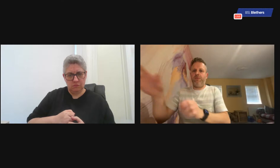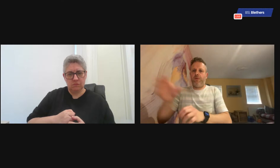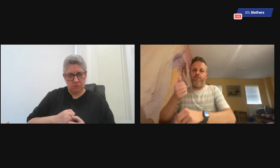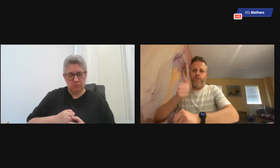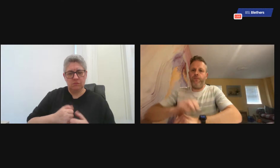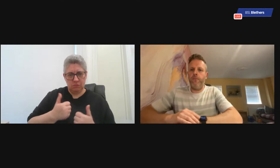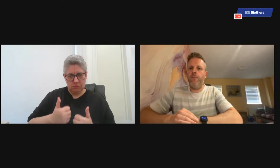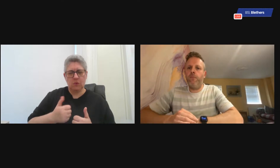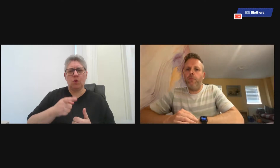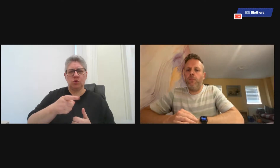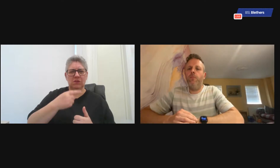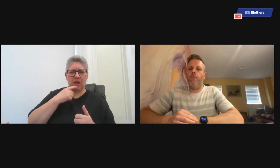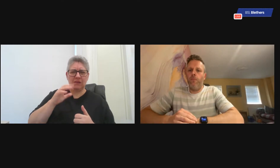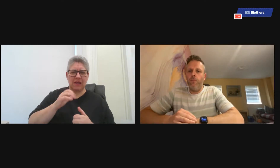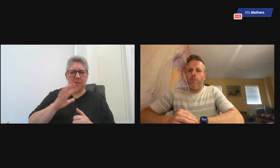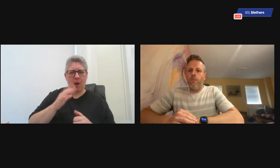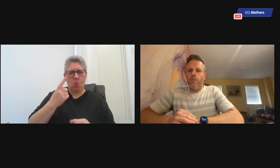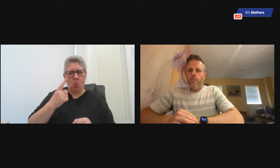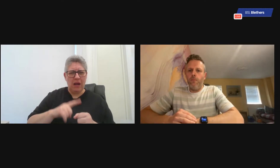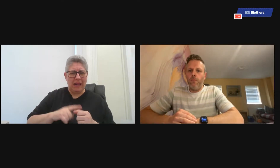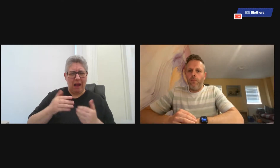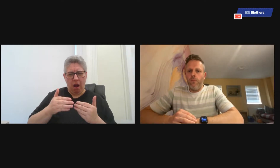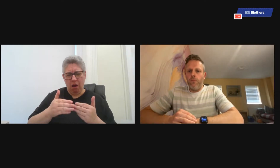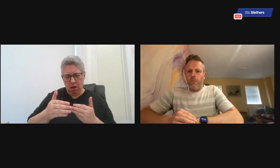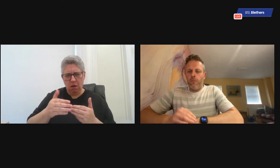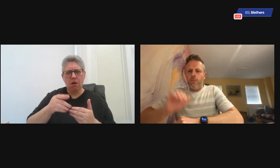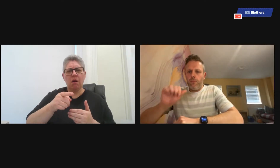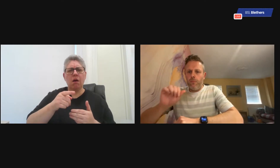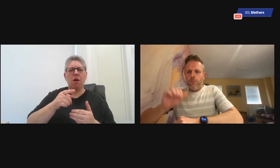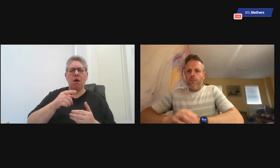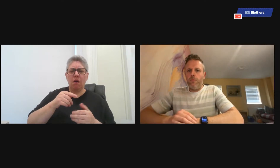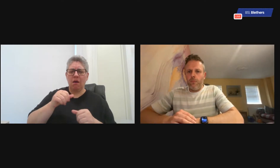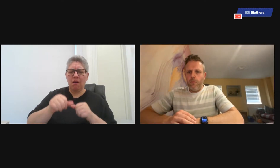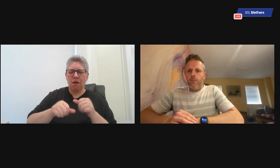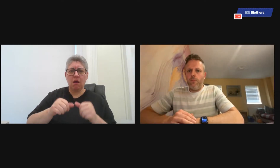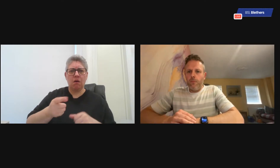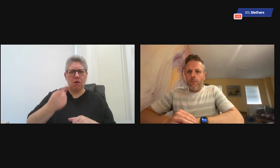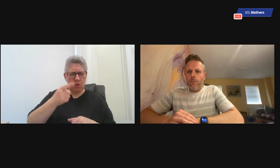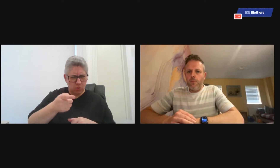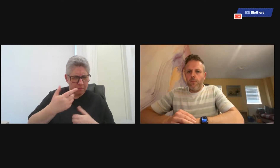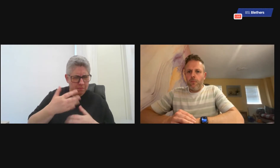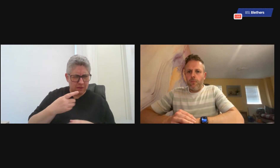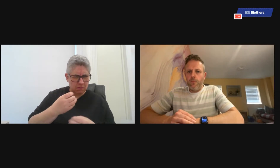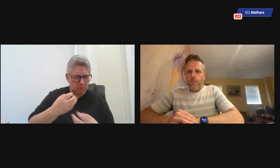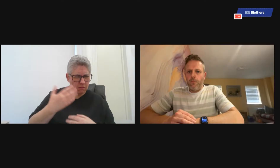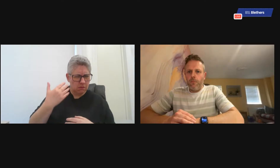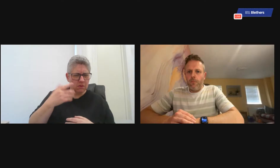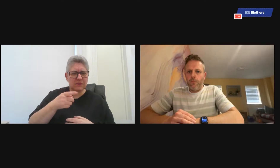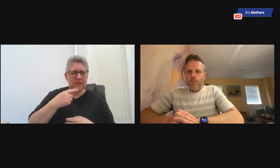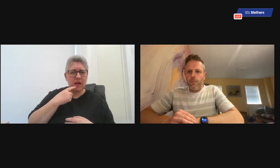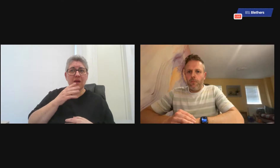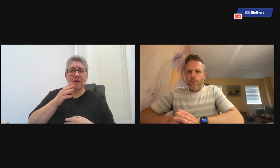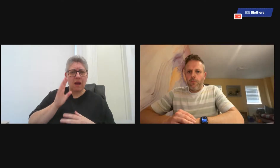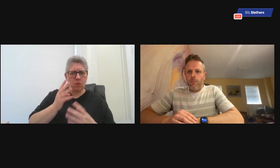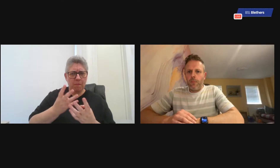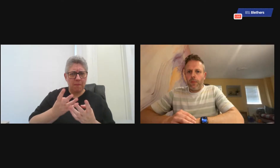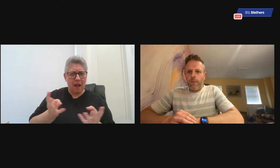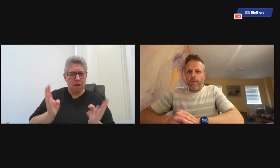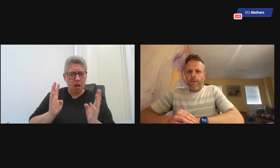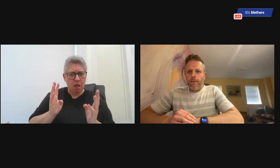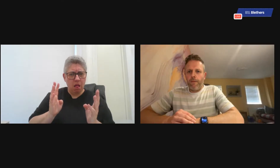on. Yeah, they provided all that. It was their responsibility, essentially. And you told us that it took about a